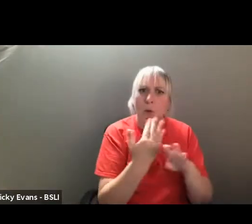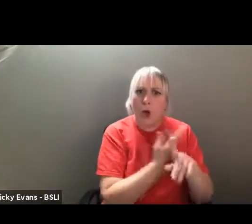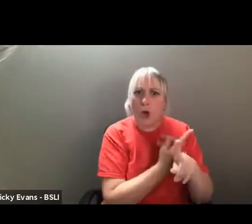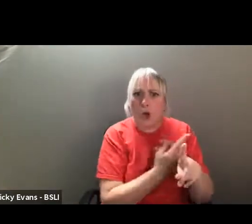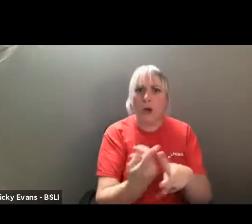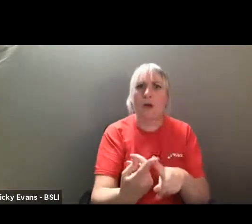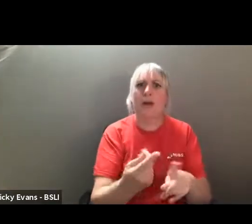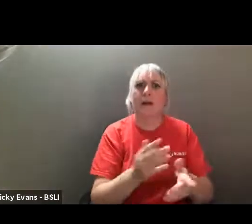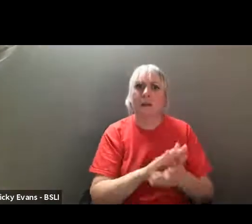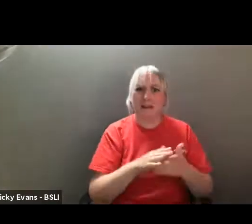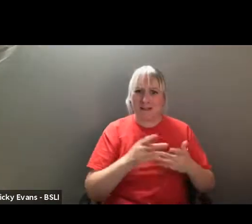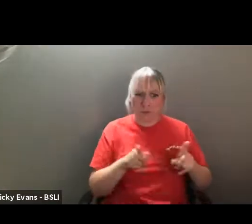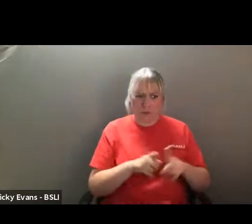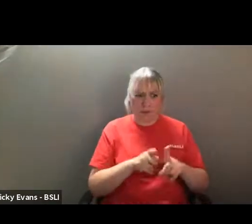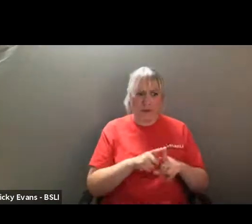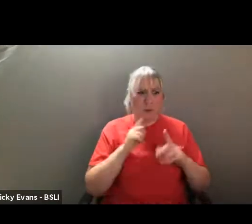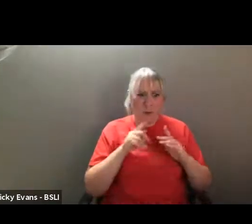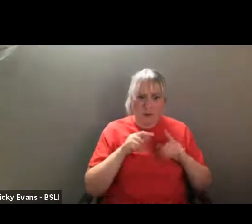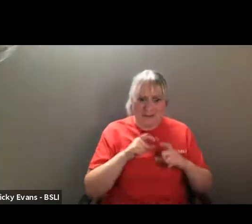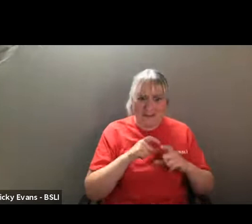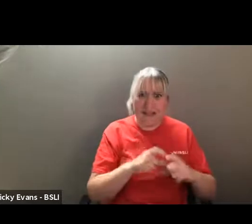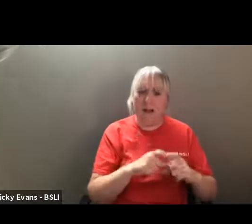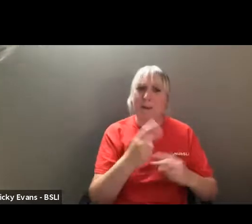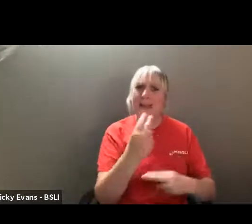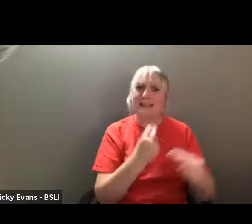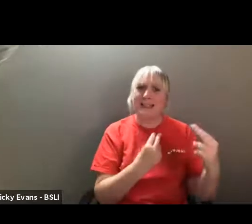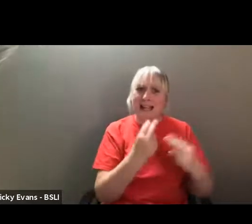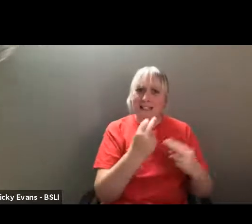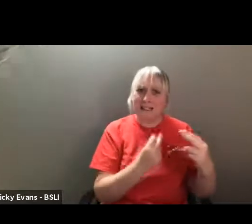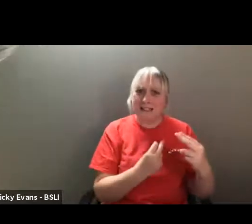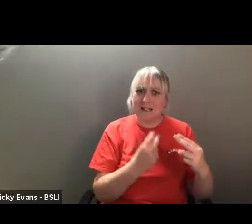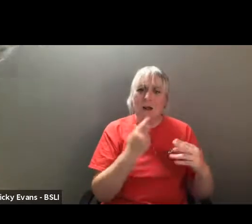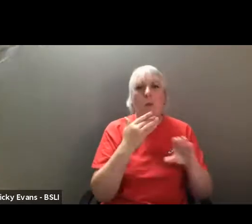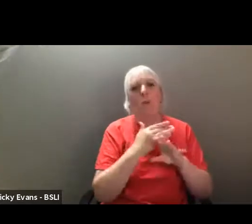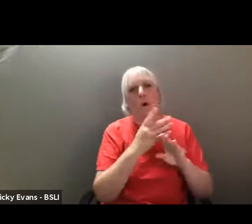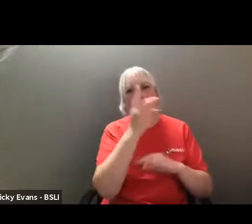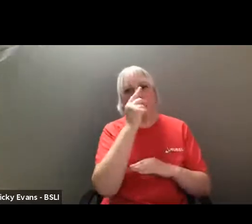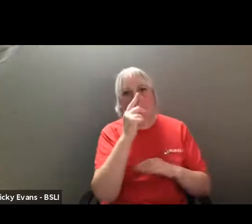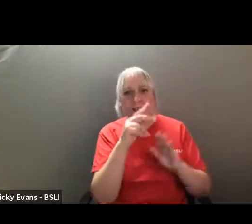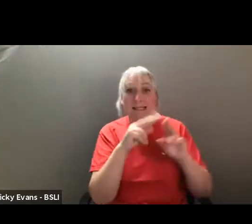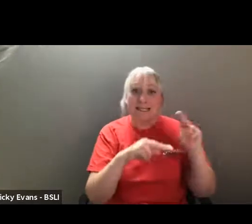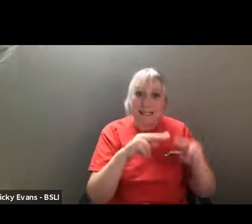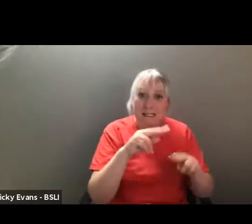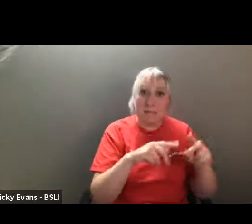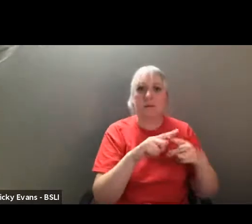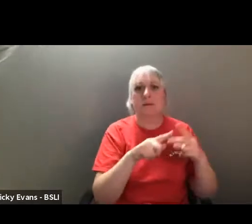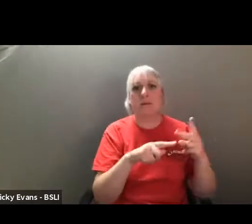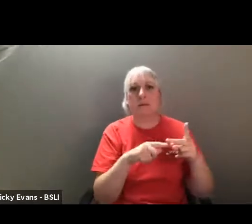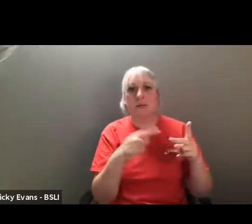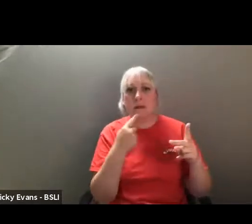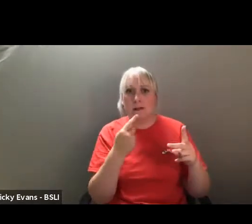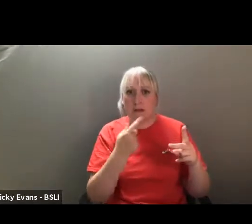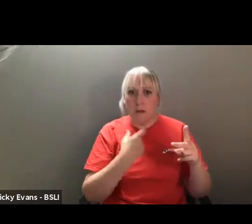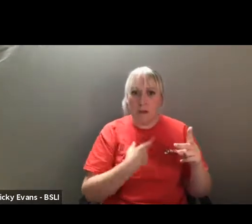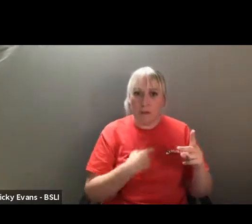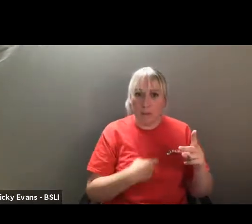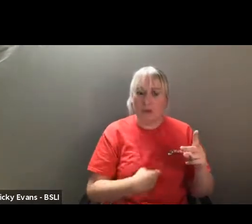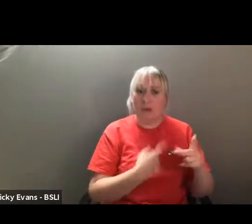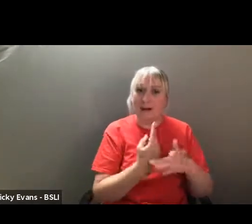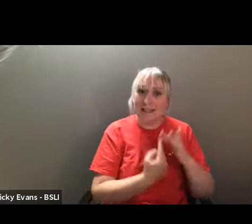assessed in work capability assessment, and you'd have to be assessed for personal independence